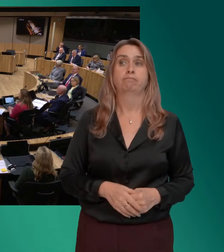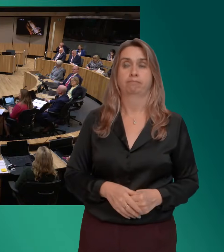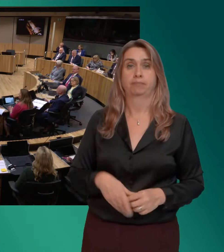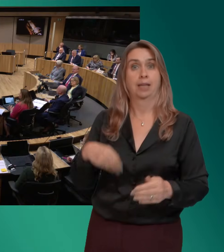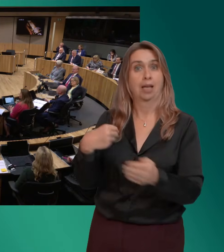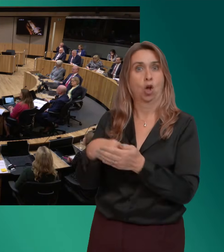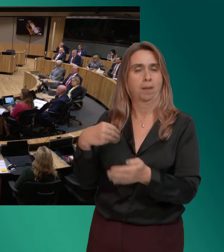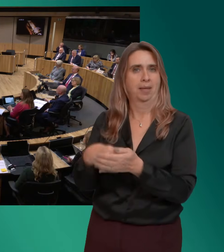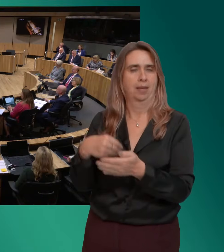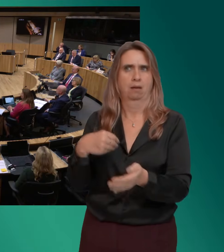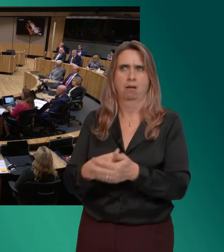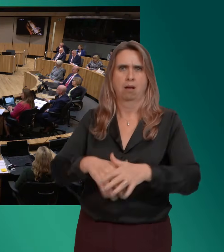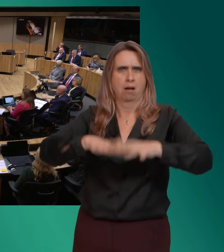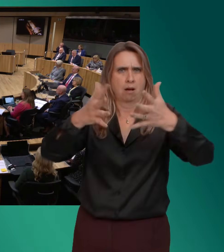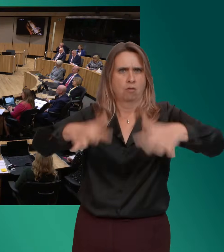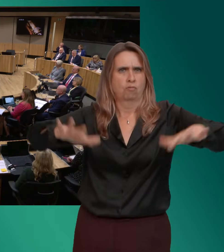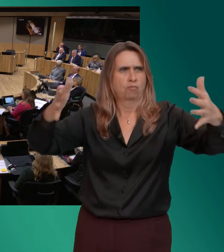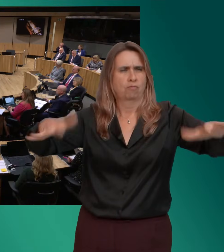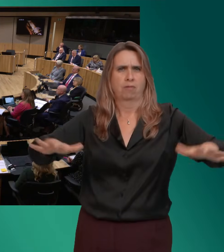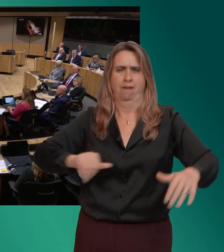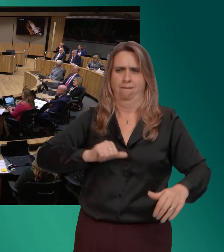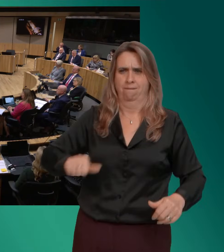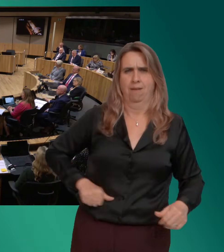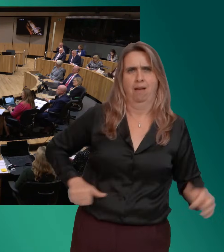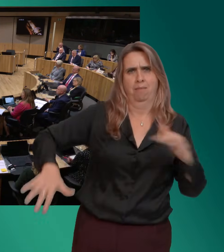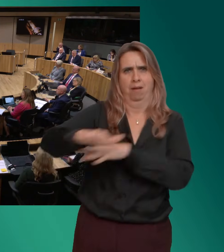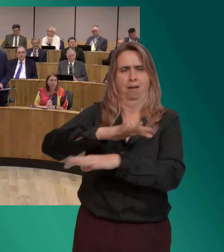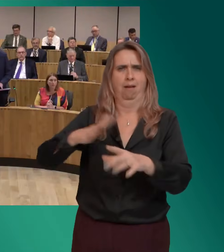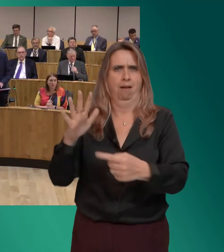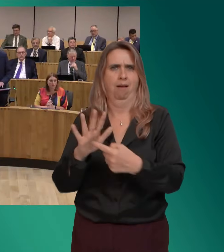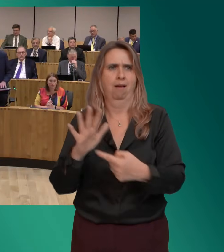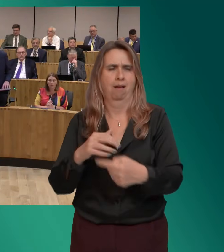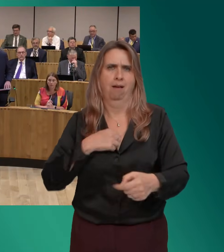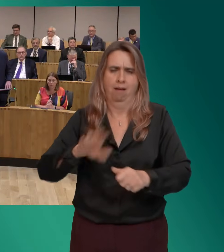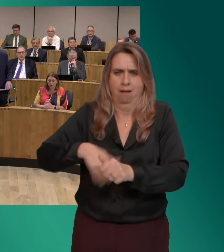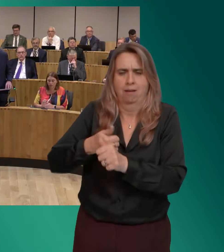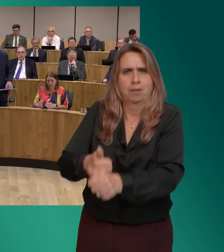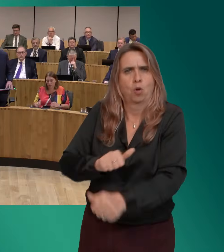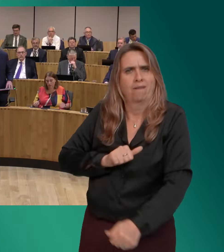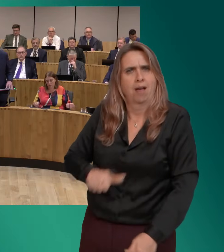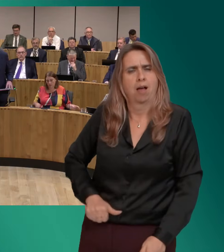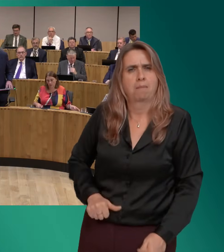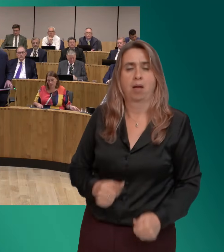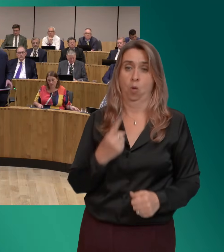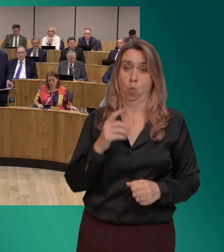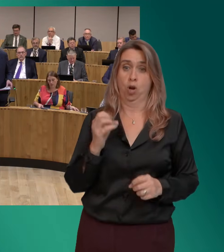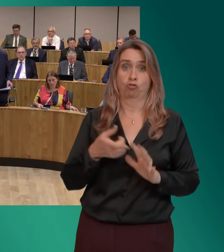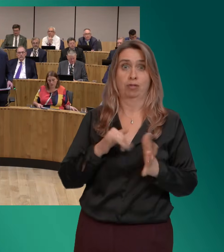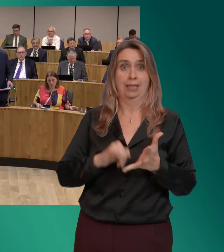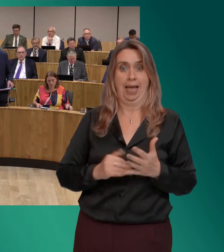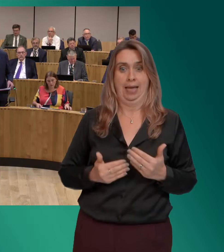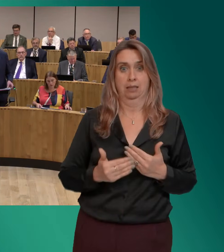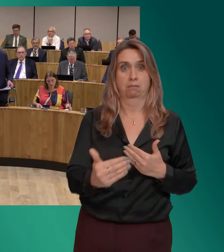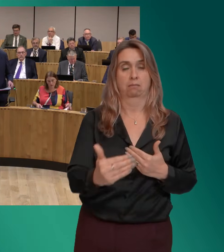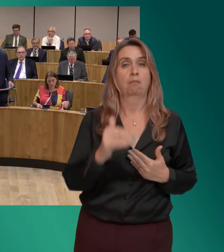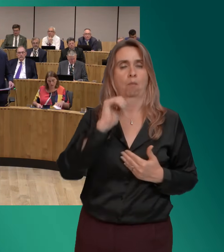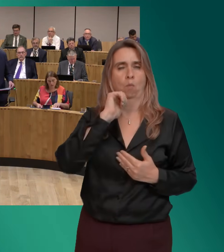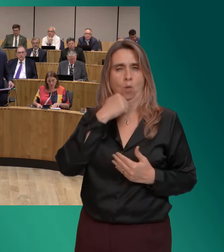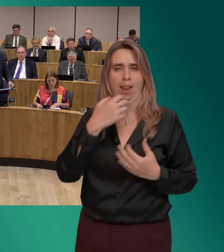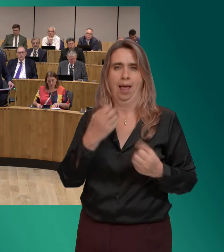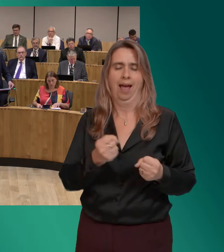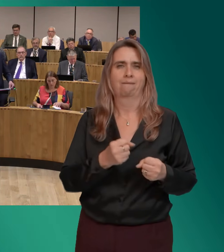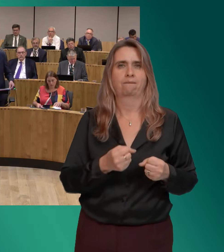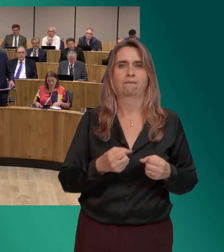and the beating heart of our rural communities. This Welsh Government will provide strong support for our farmers. In our first 100 days, we will confirm a multi-year